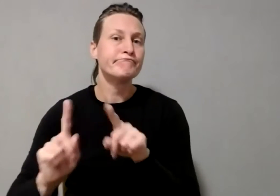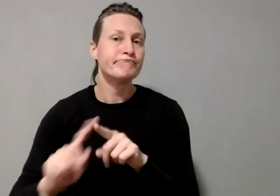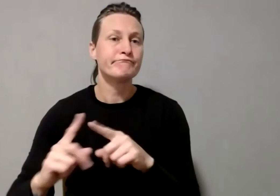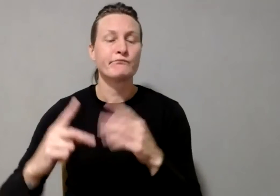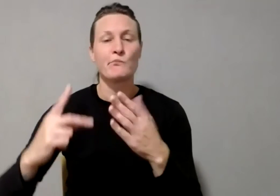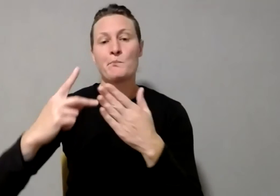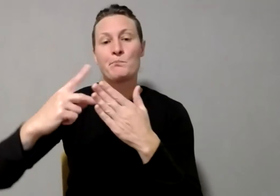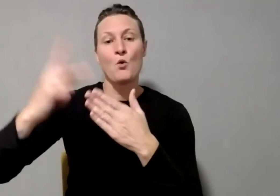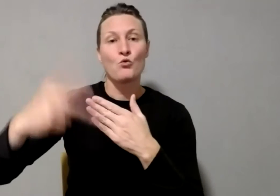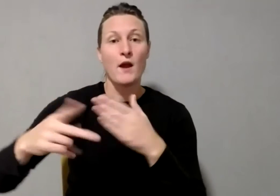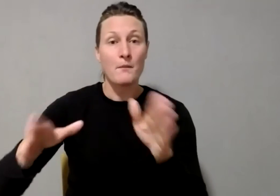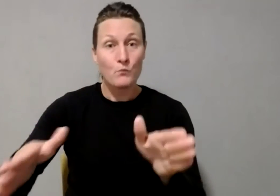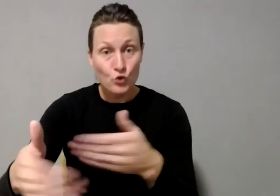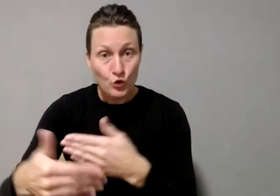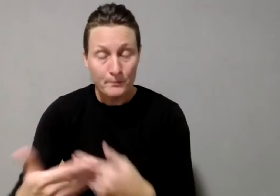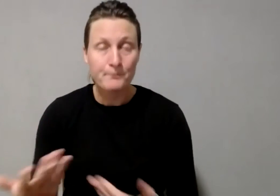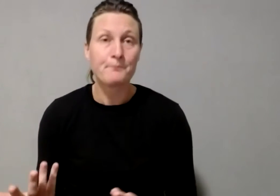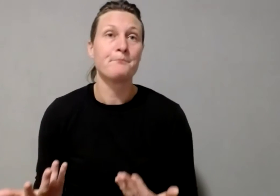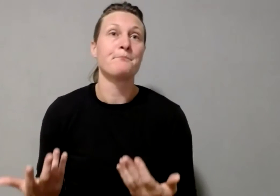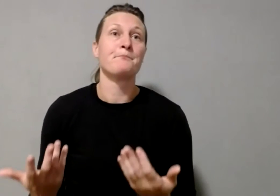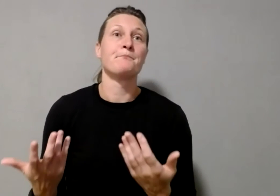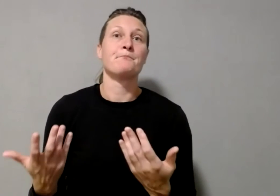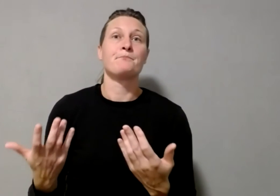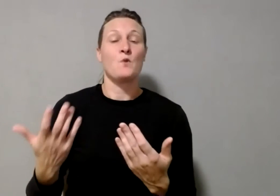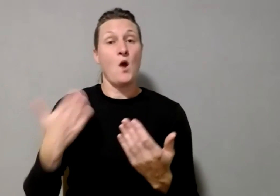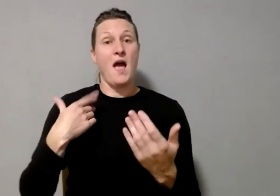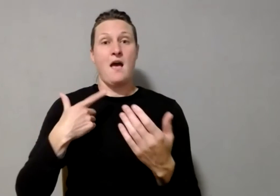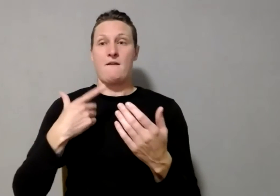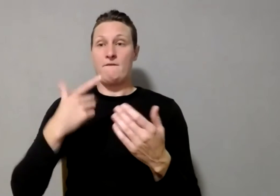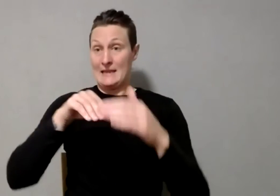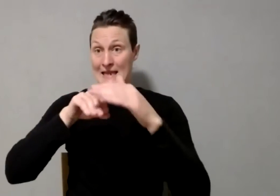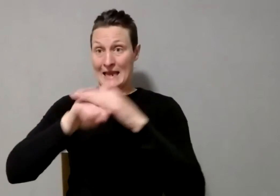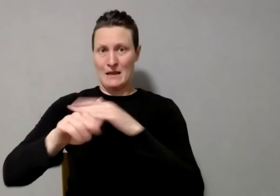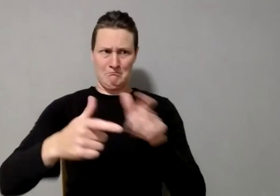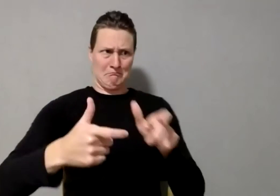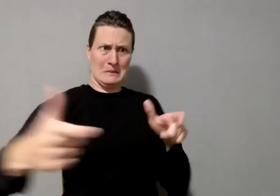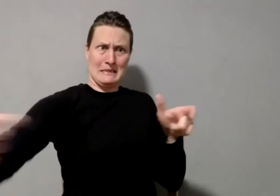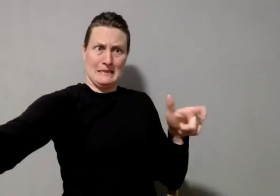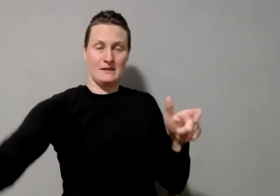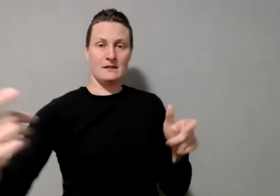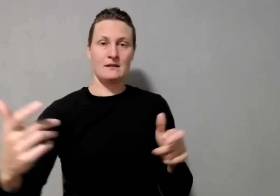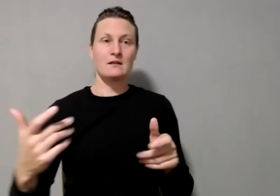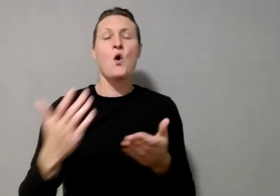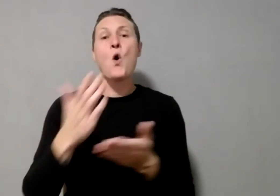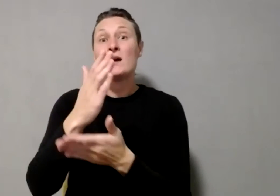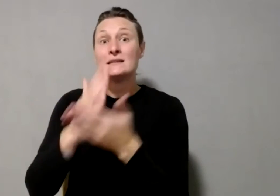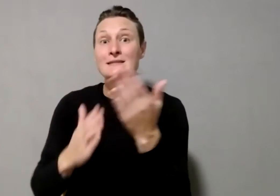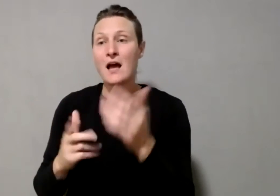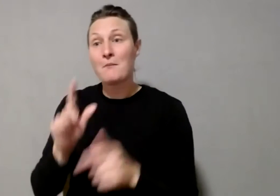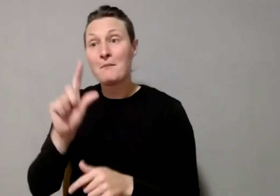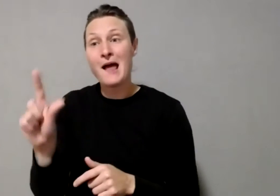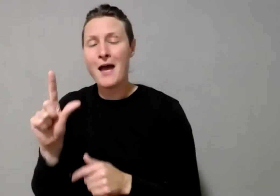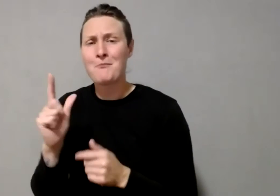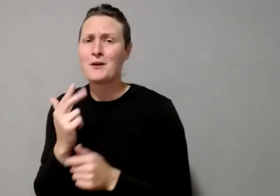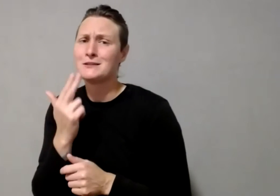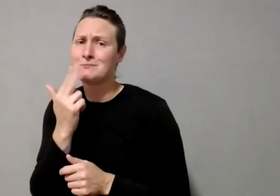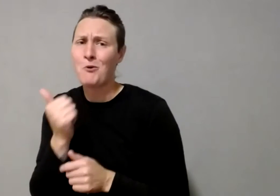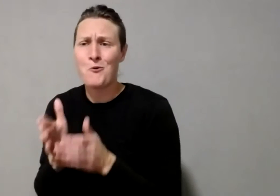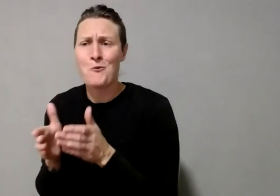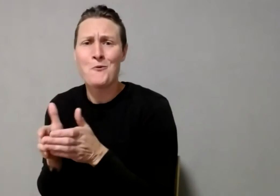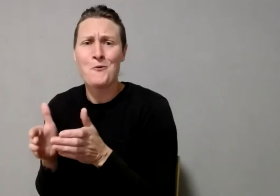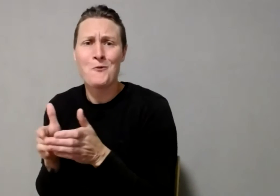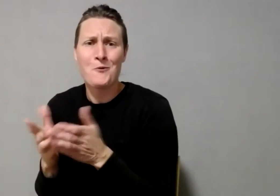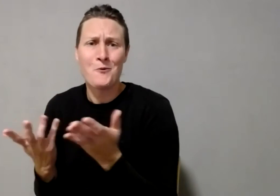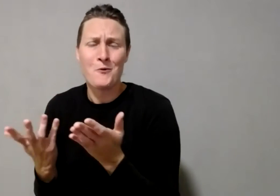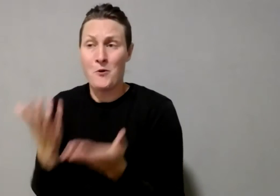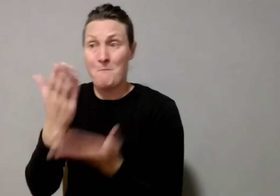points or main floors where there is an opportunity to do something, and some have very small spaces, or they may not have a program